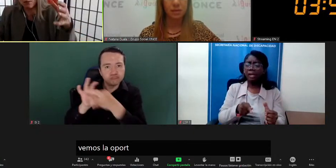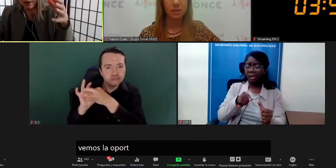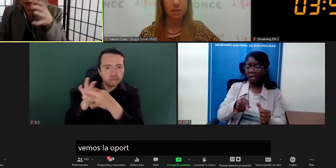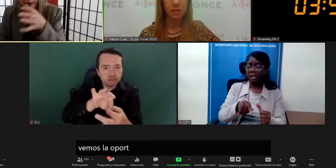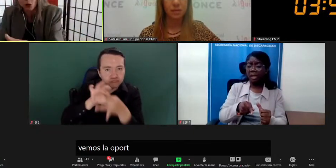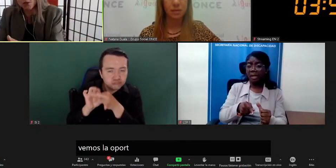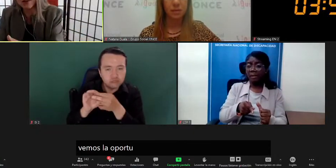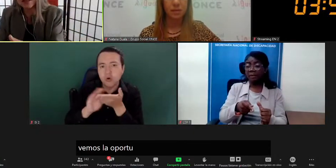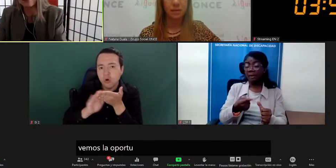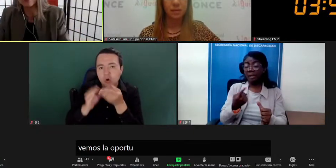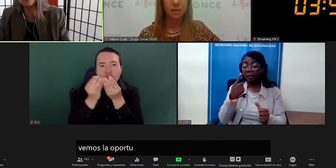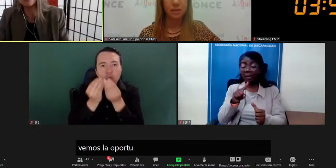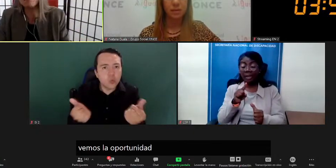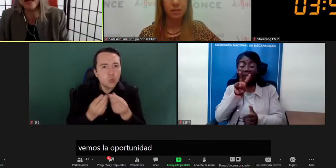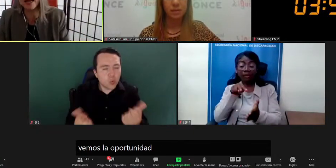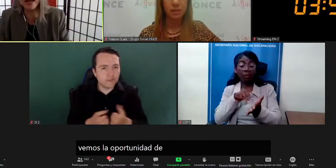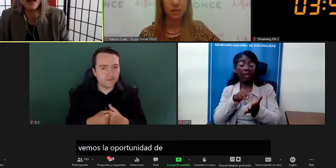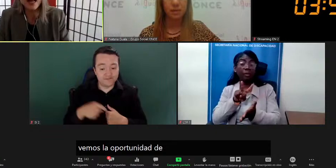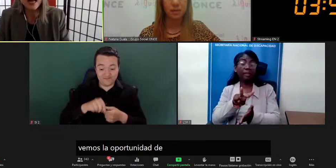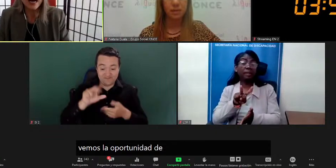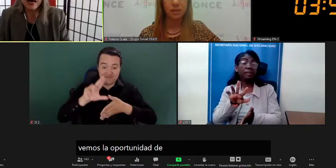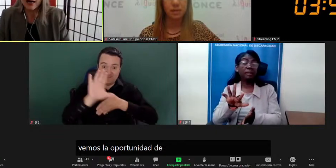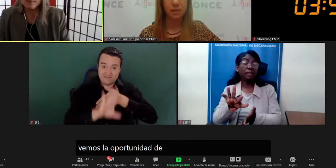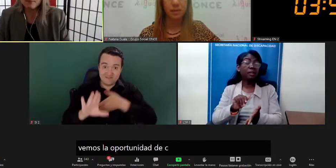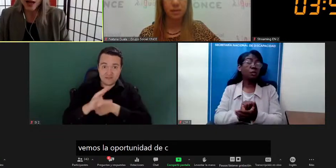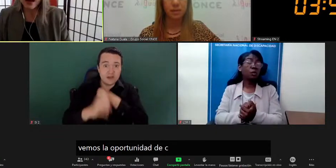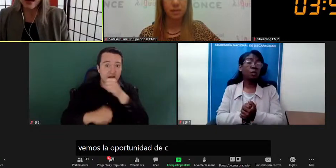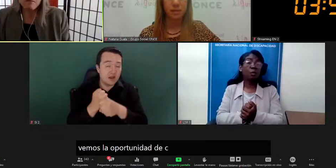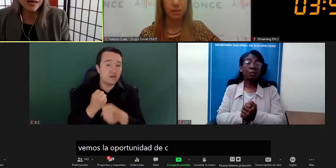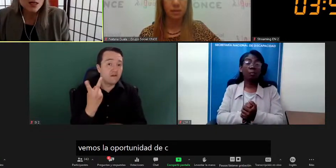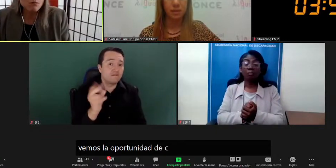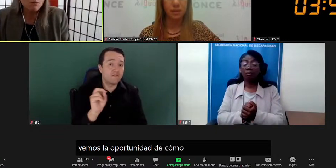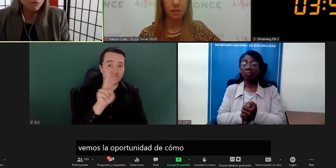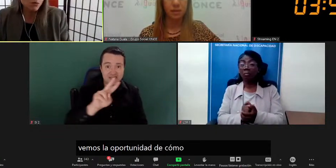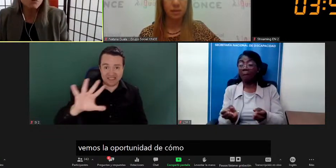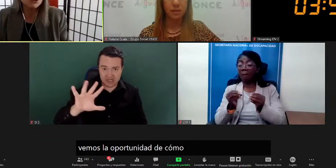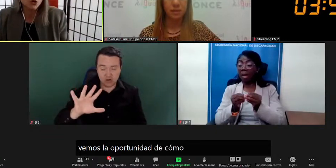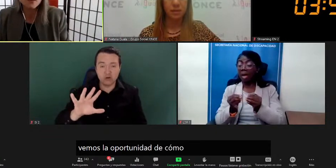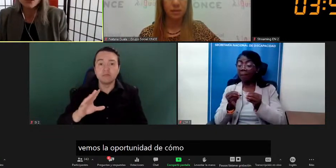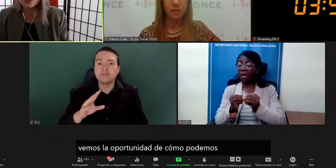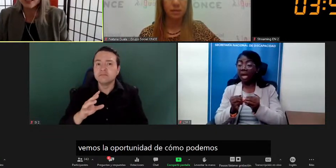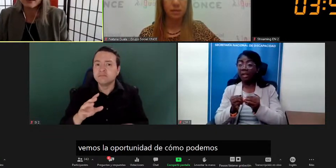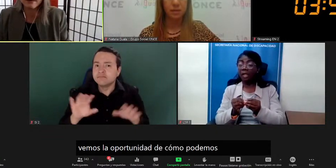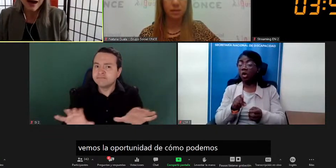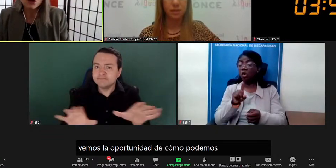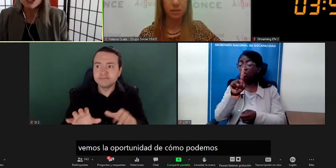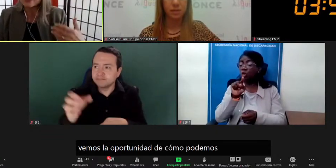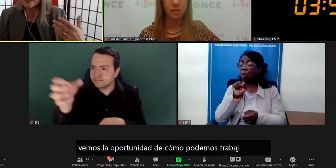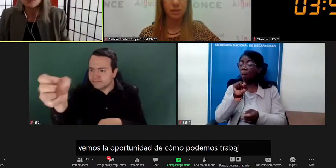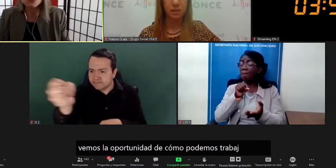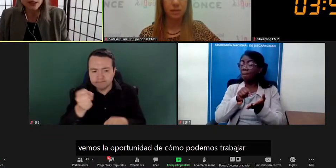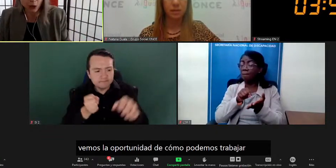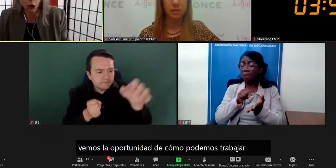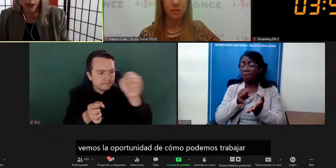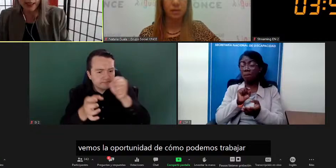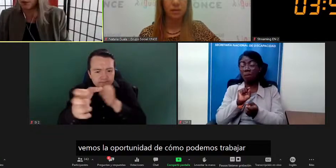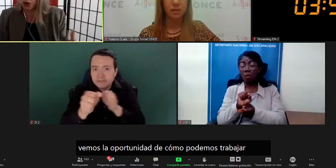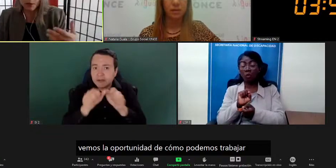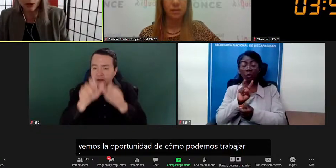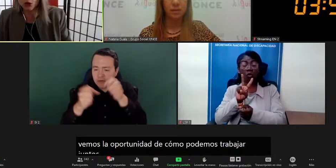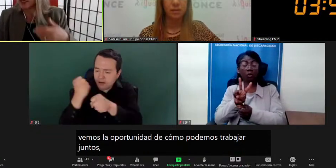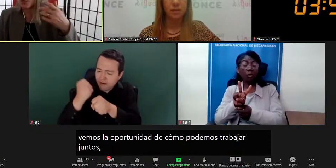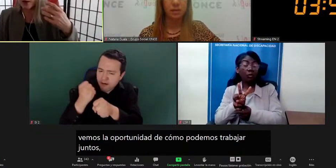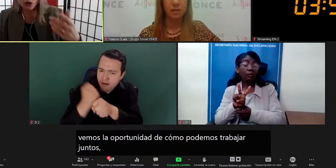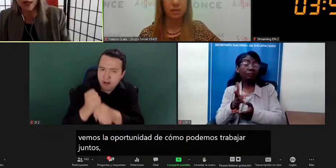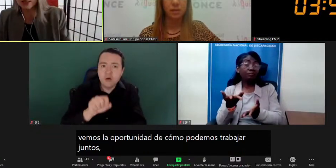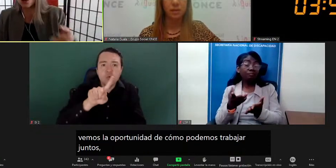knowing that the region for example by 2025 will use more will employ more